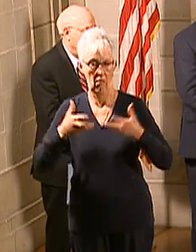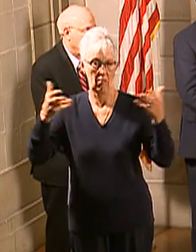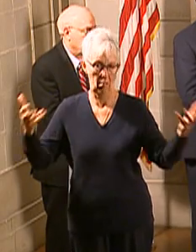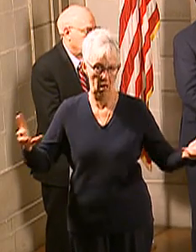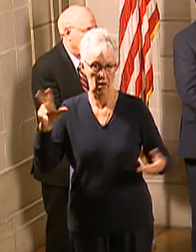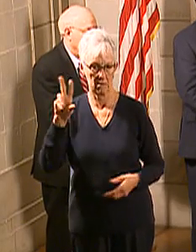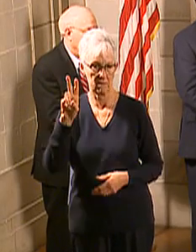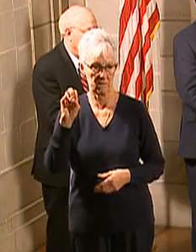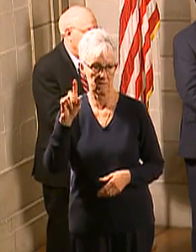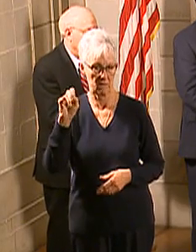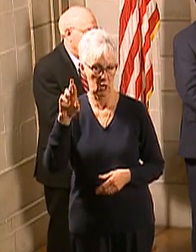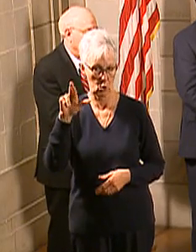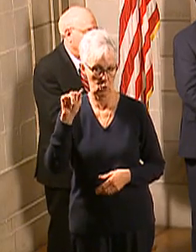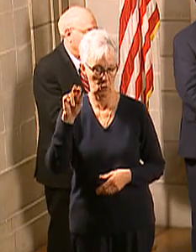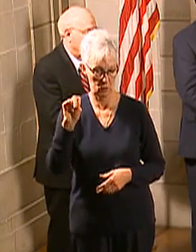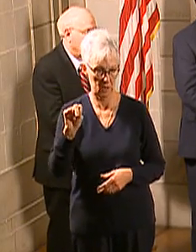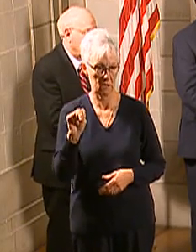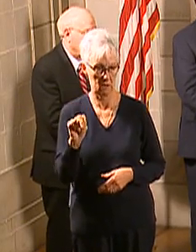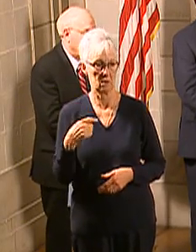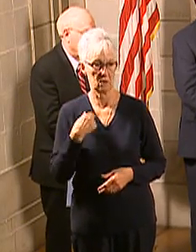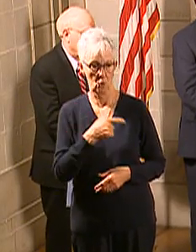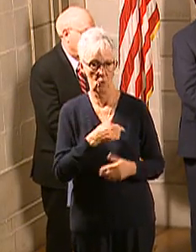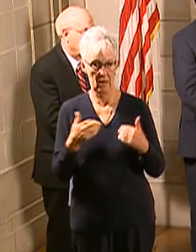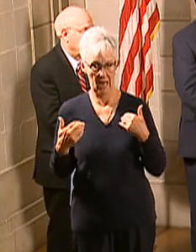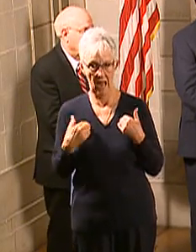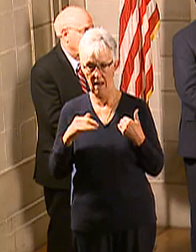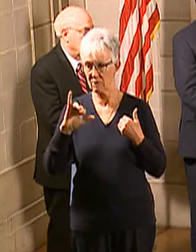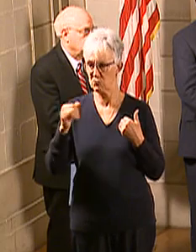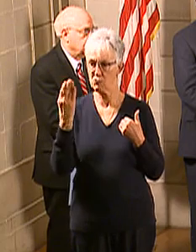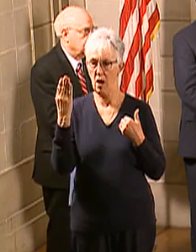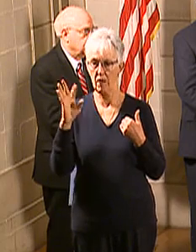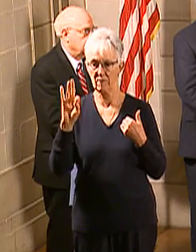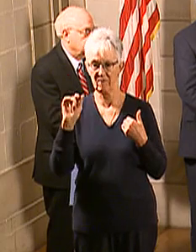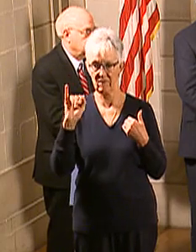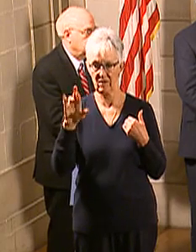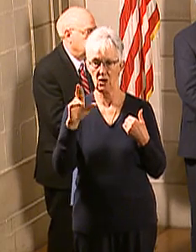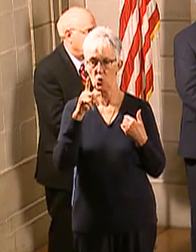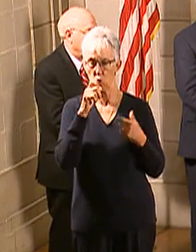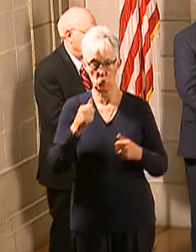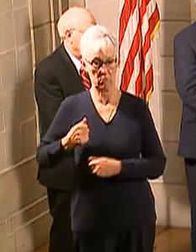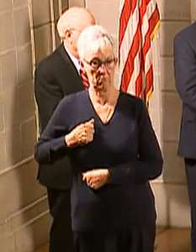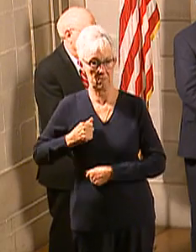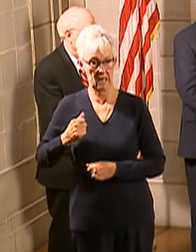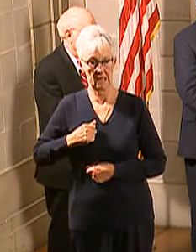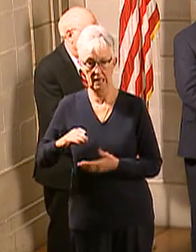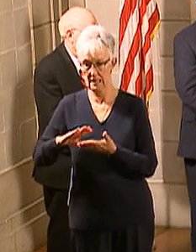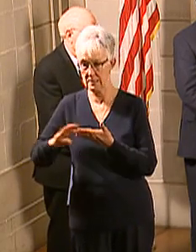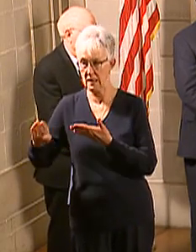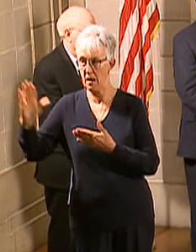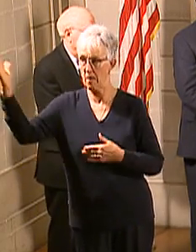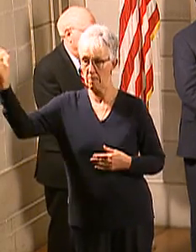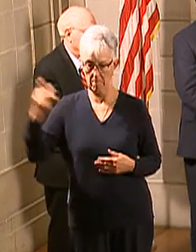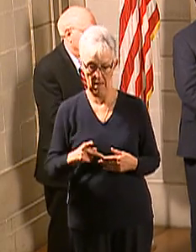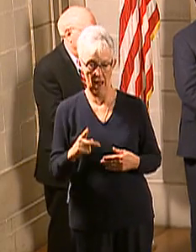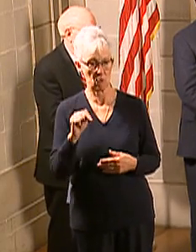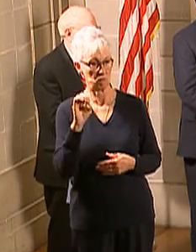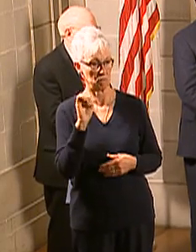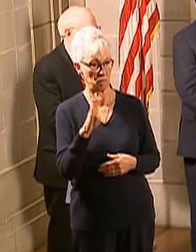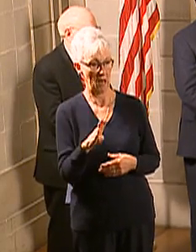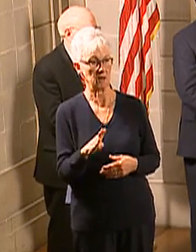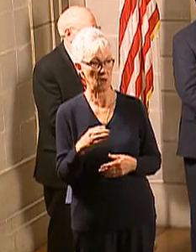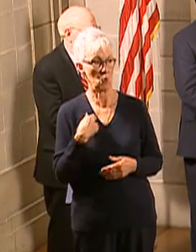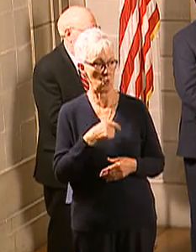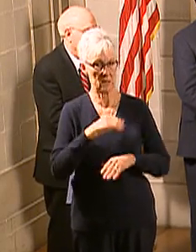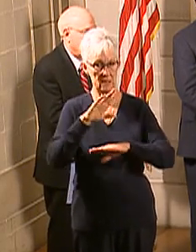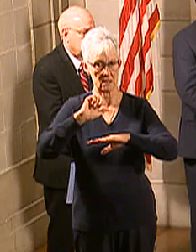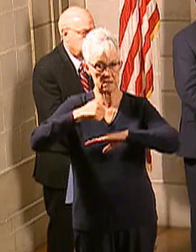a veterans job fair, so that veterans who are coming back to the state can make connections with organizations that can help make their transition back to